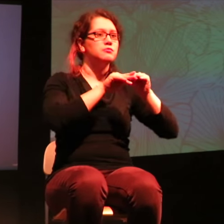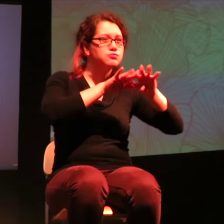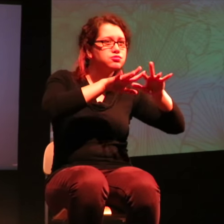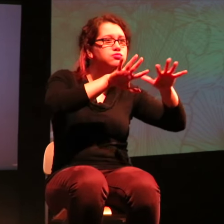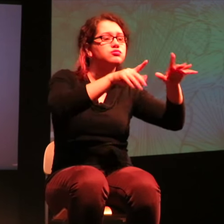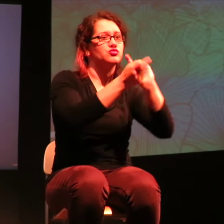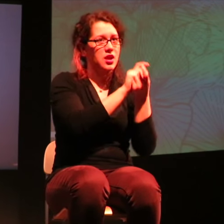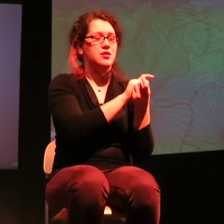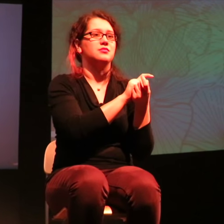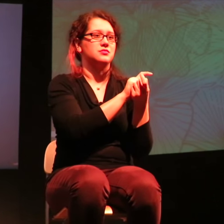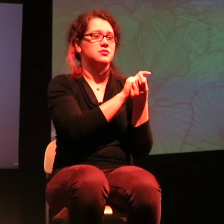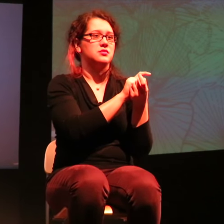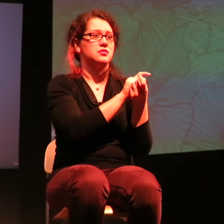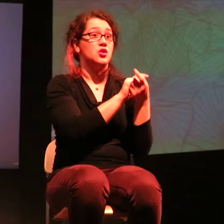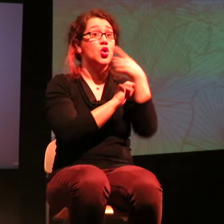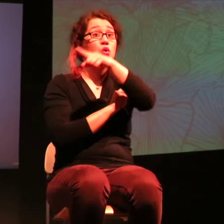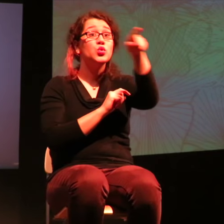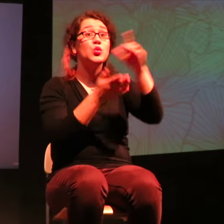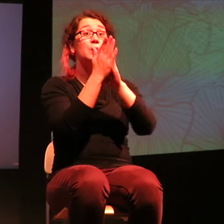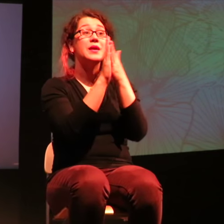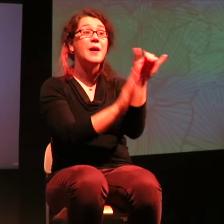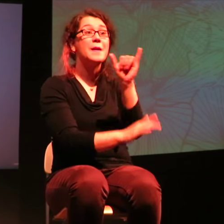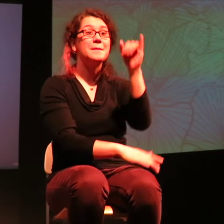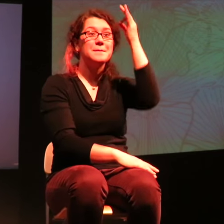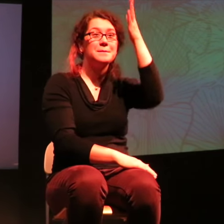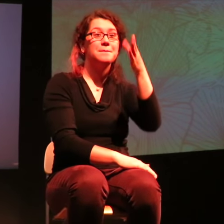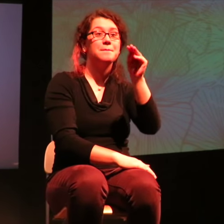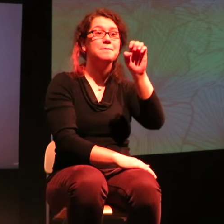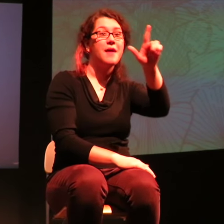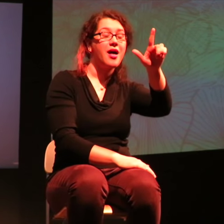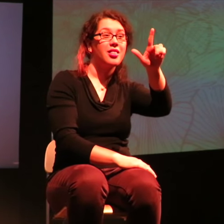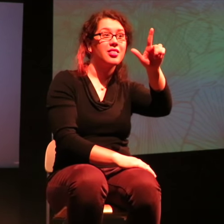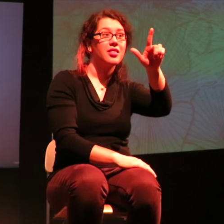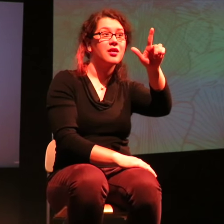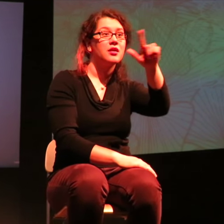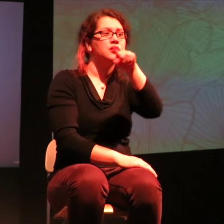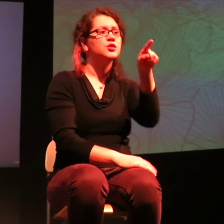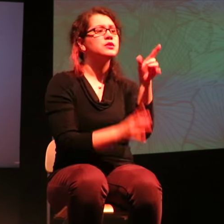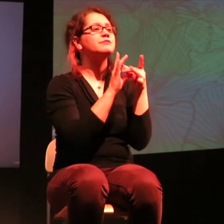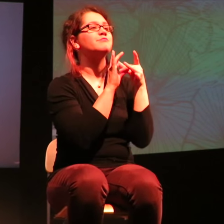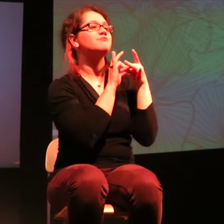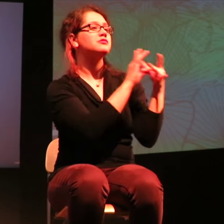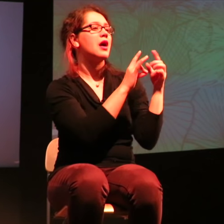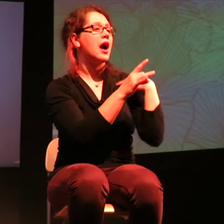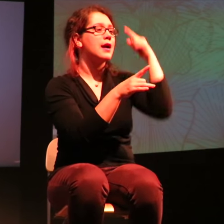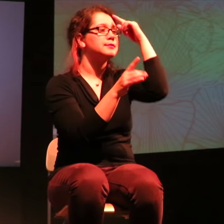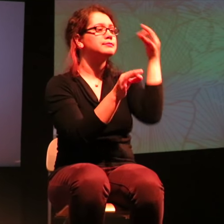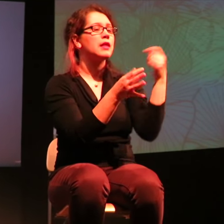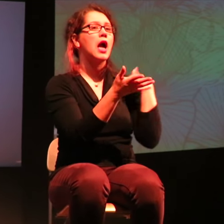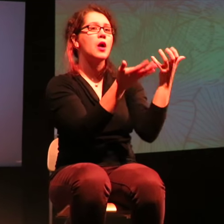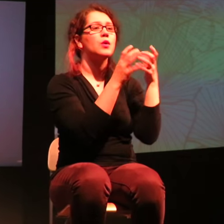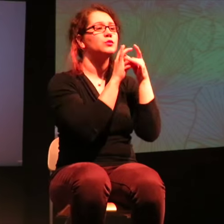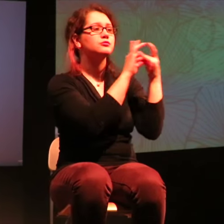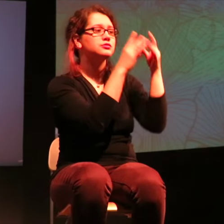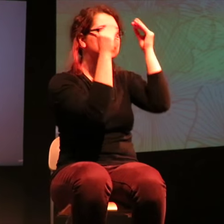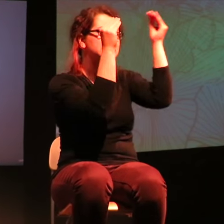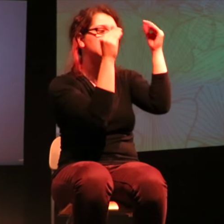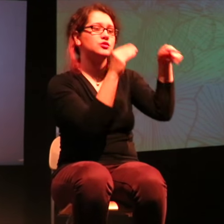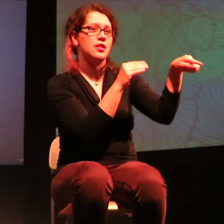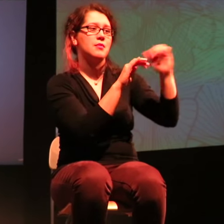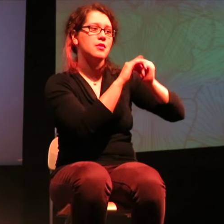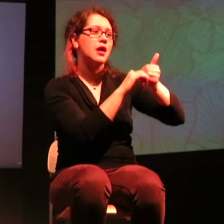of person like Mel Norton who takes deep interest in a person and says, I want to teach them what it means to follow